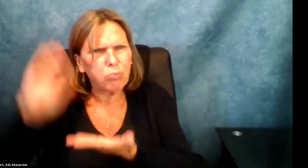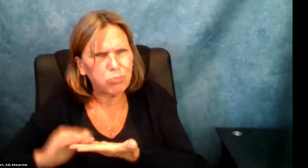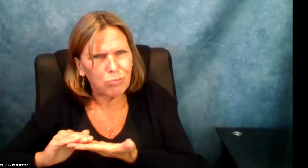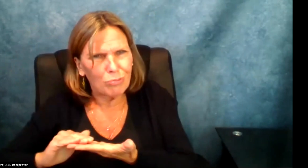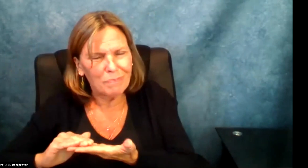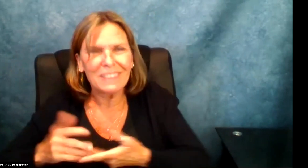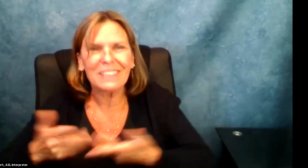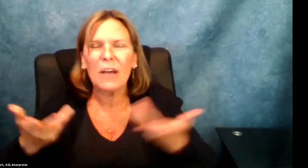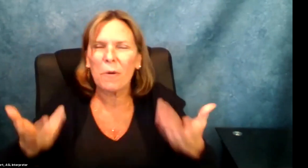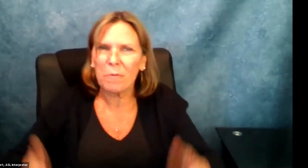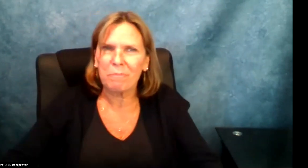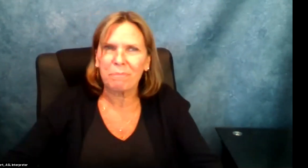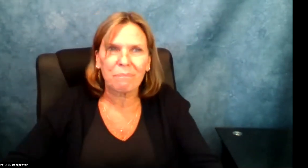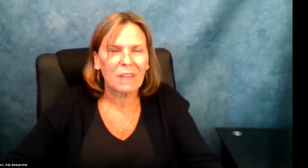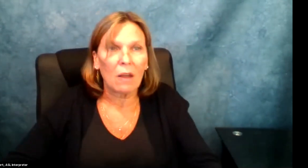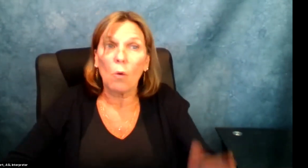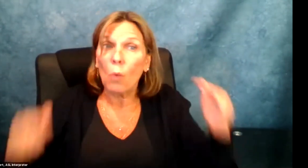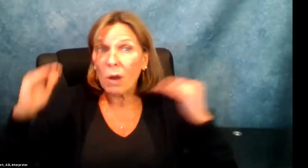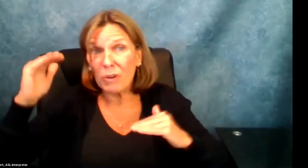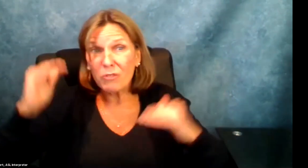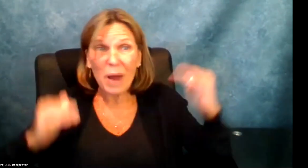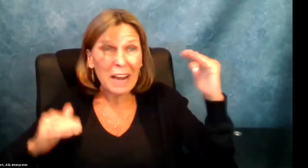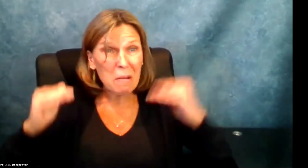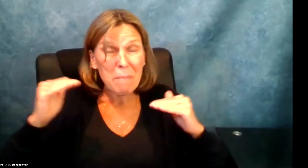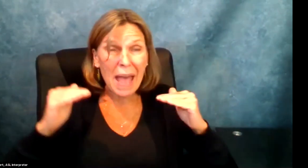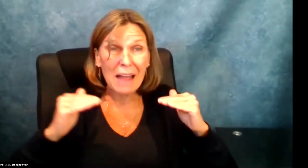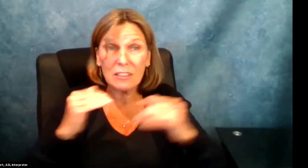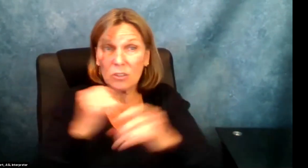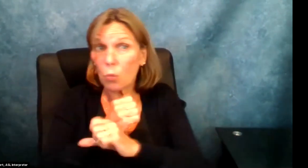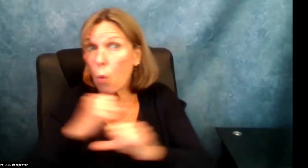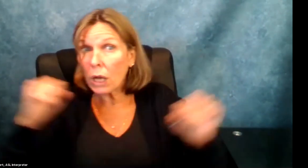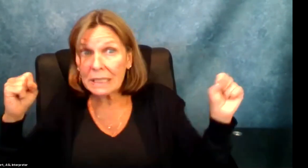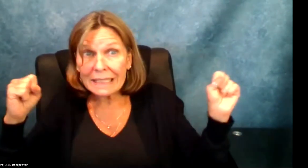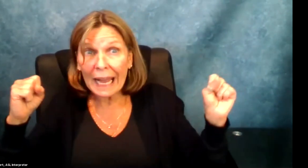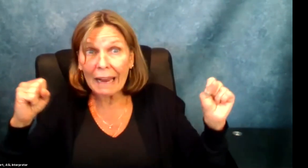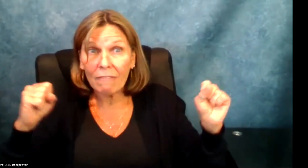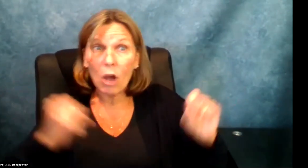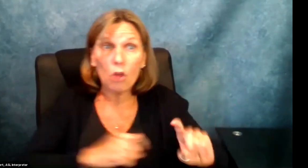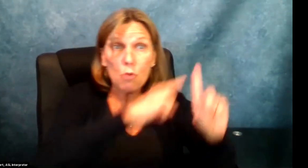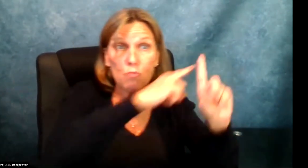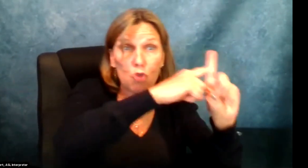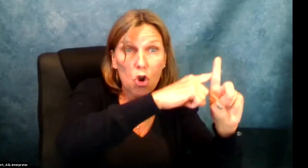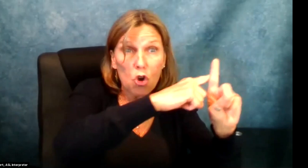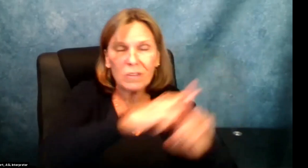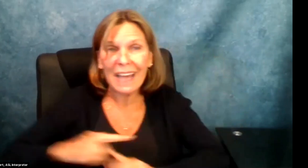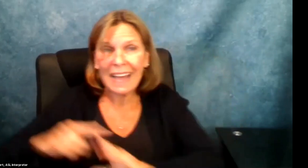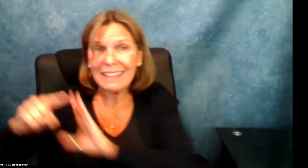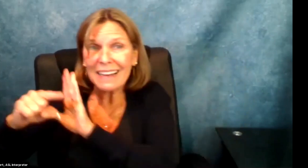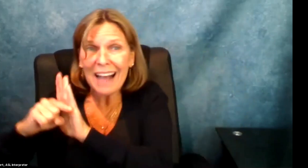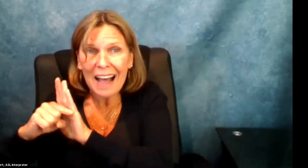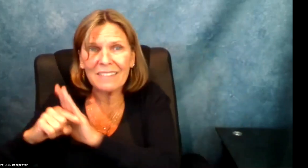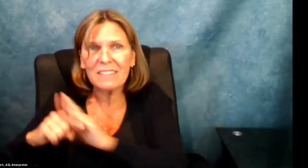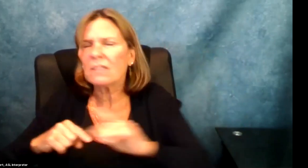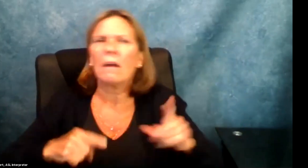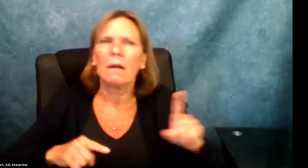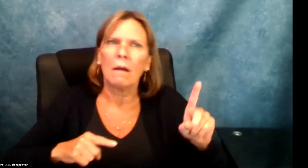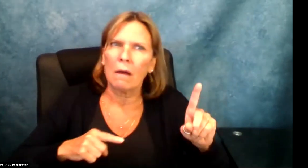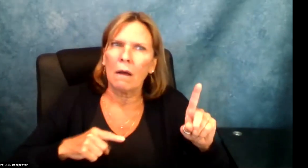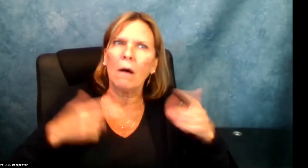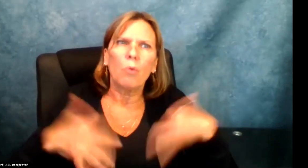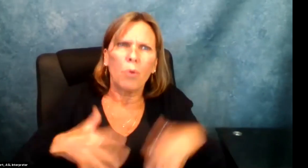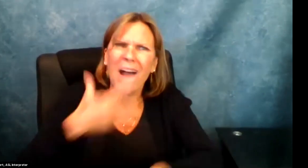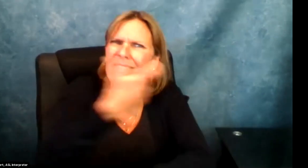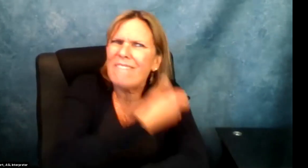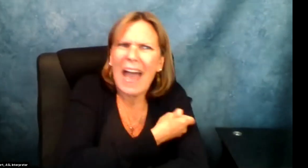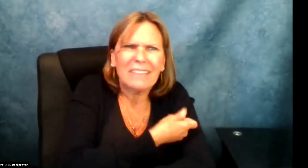pro to con, we have found that we have eliminated the risk of so many diseases. And it appears that